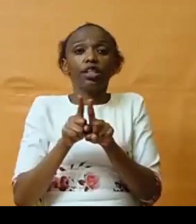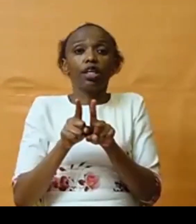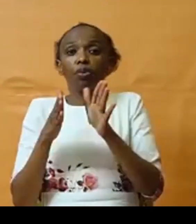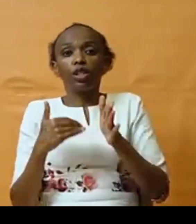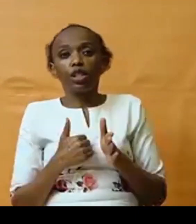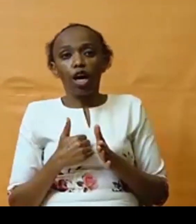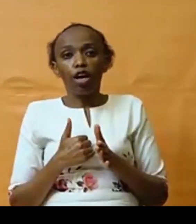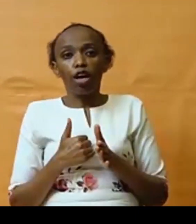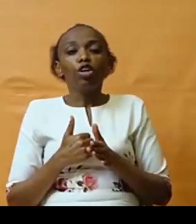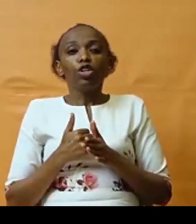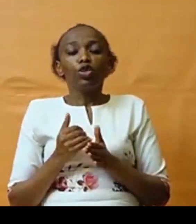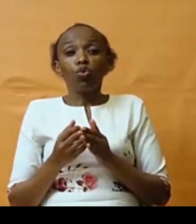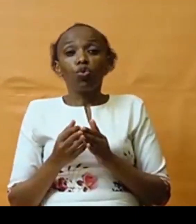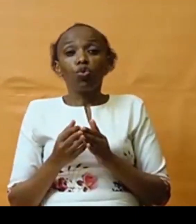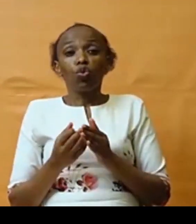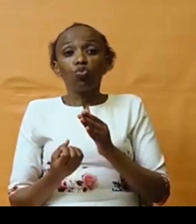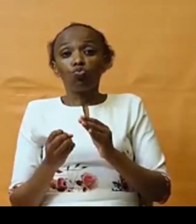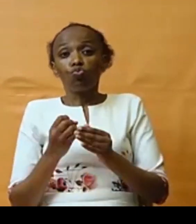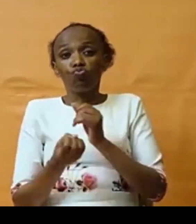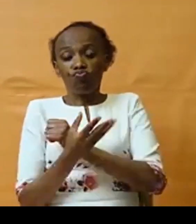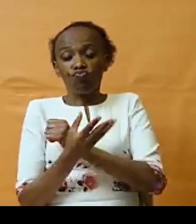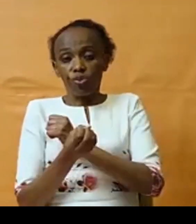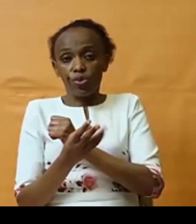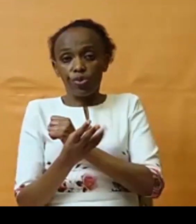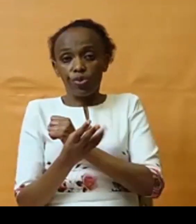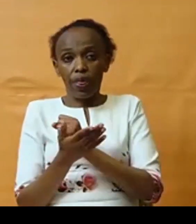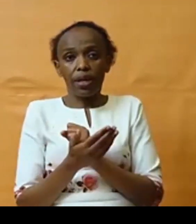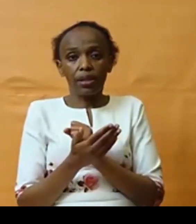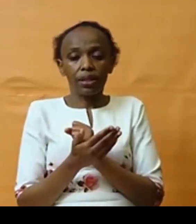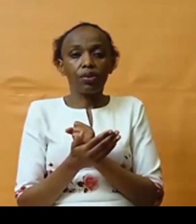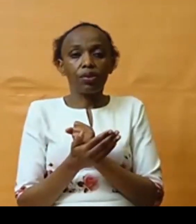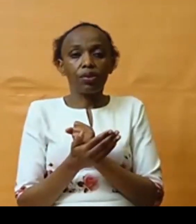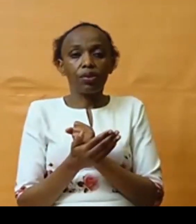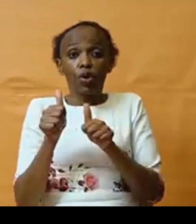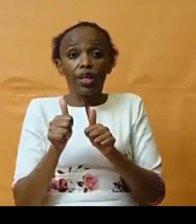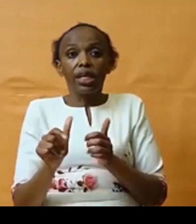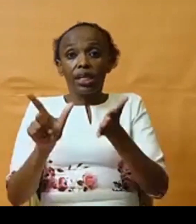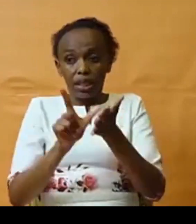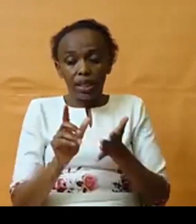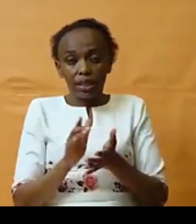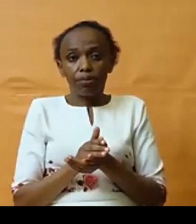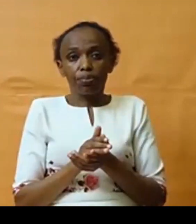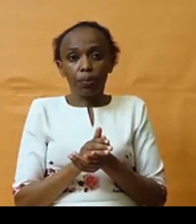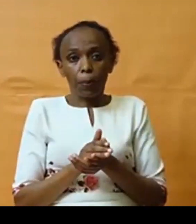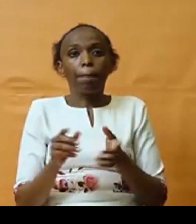to diversify into lower risk types of debt,